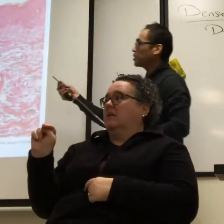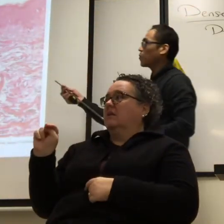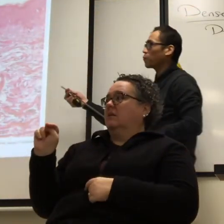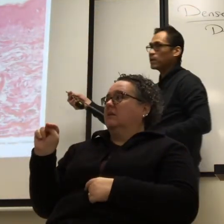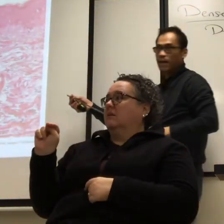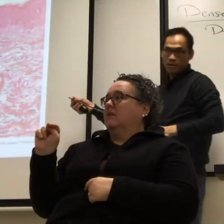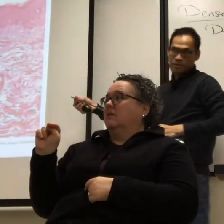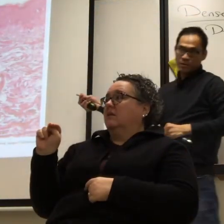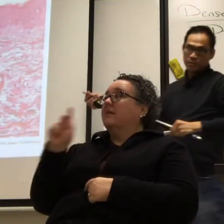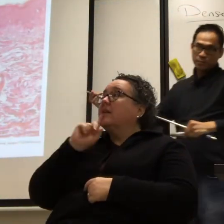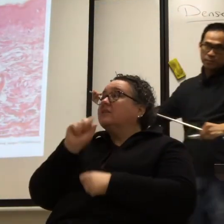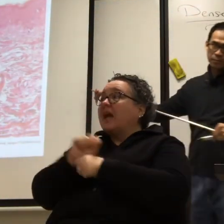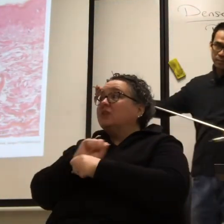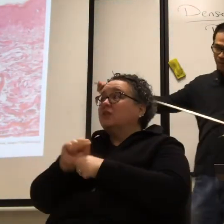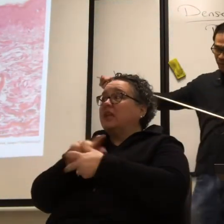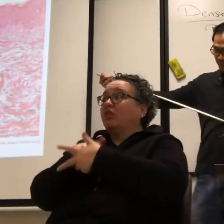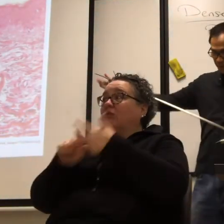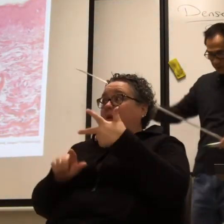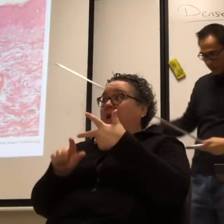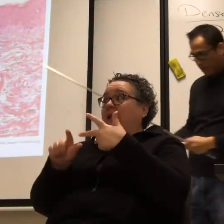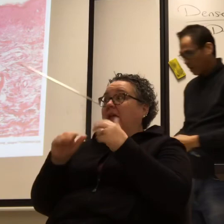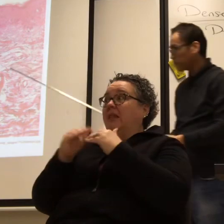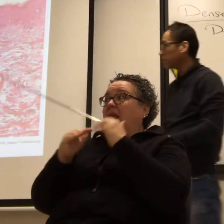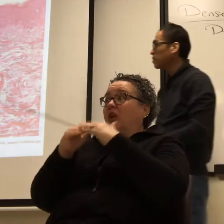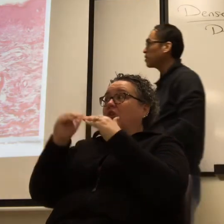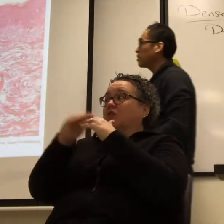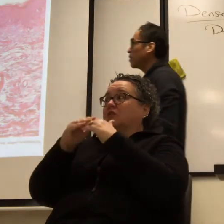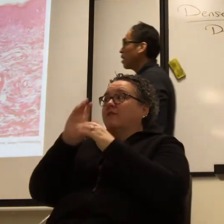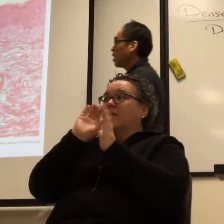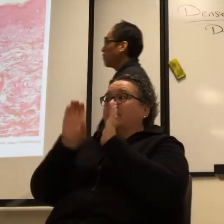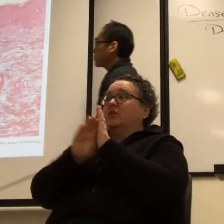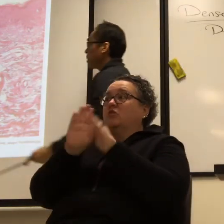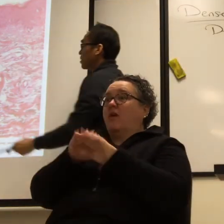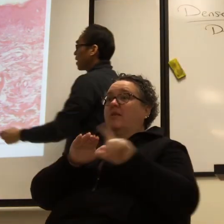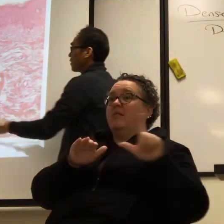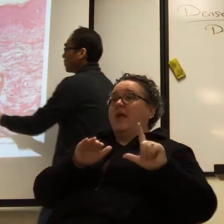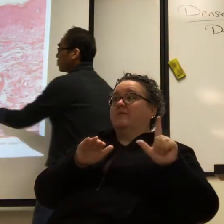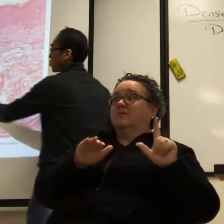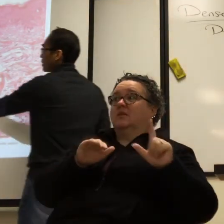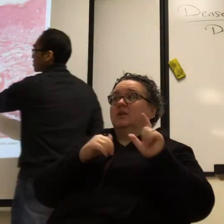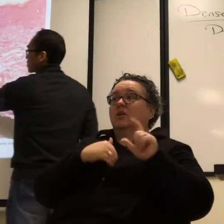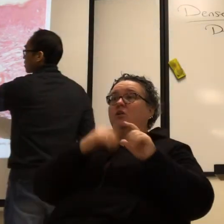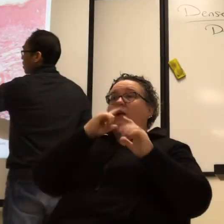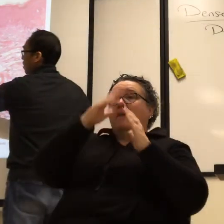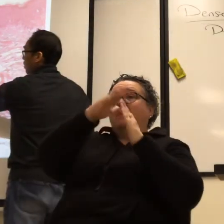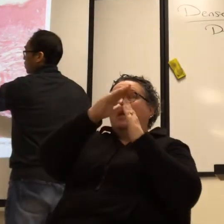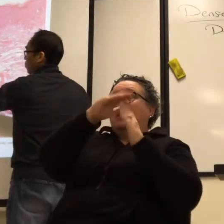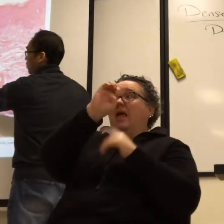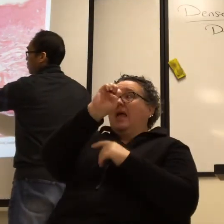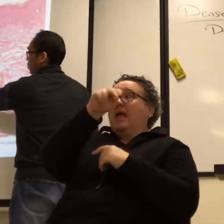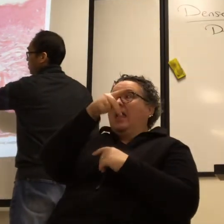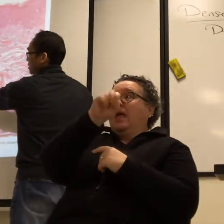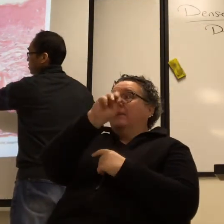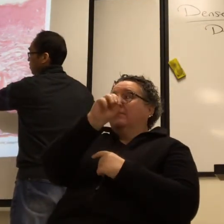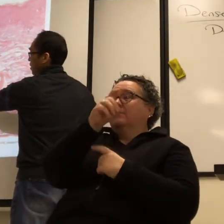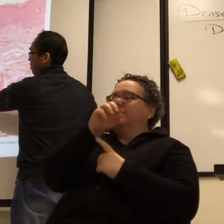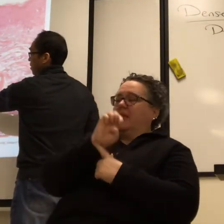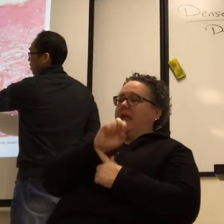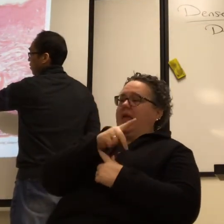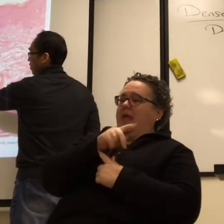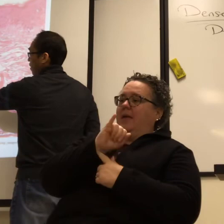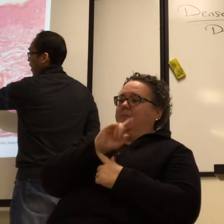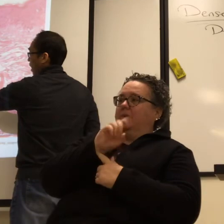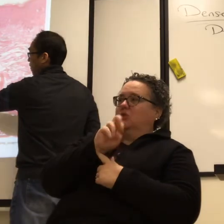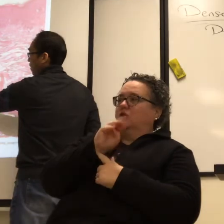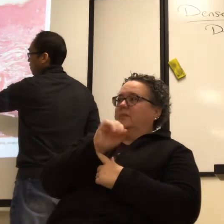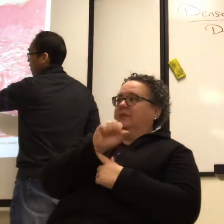There's actually 3 layers here on the picture on the left. Up top, you've got the epidermis. The dermis is from here to